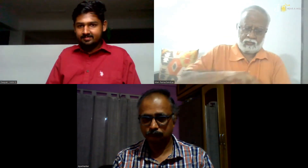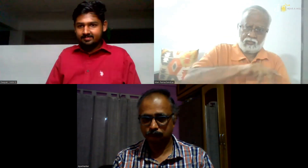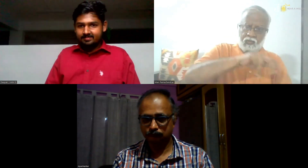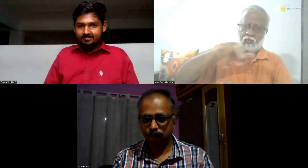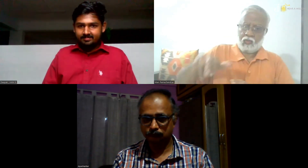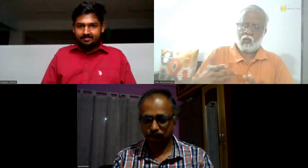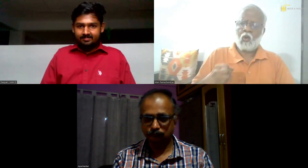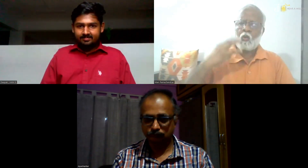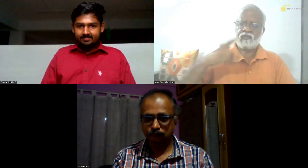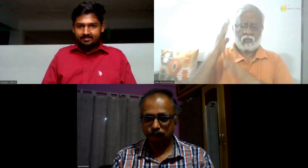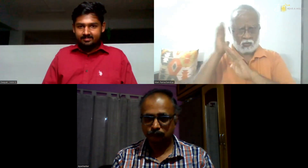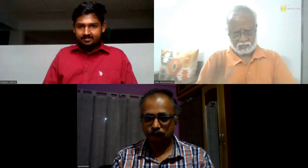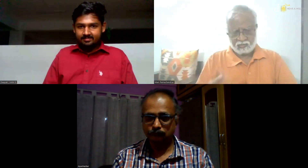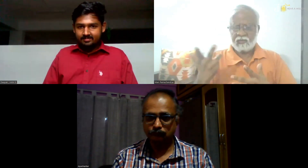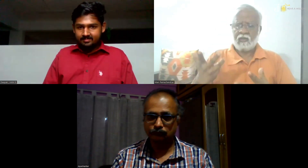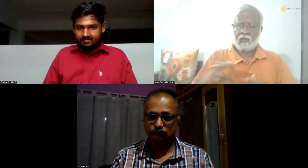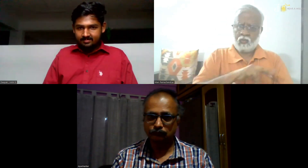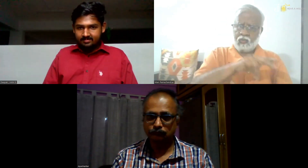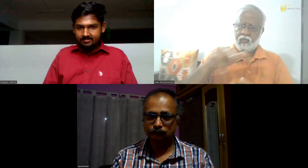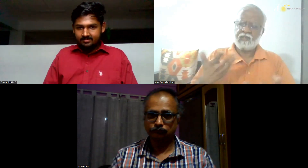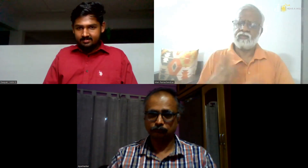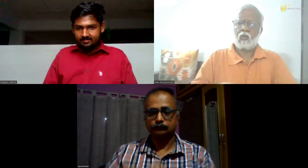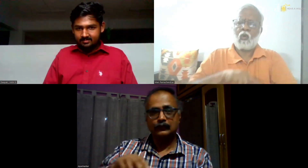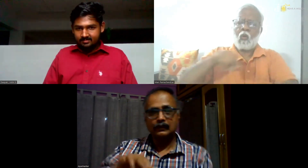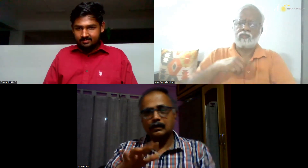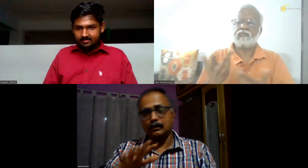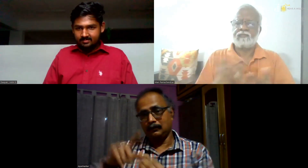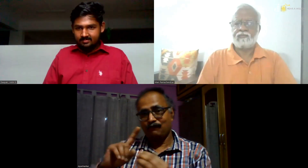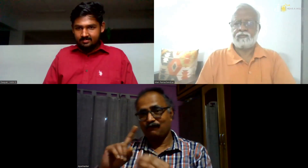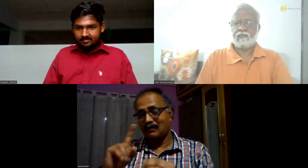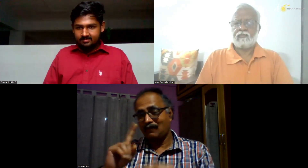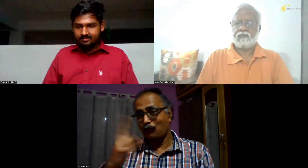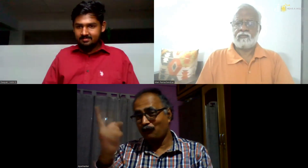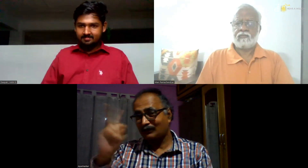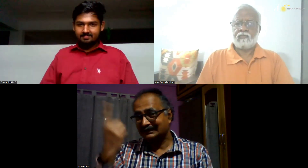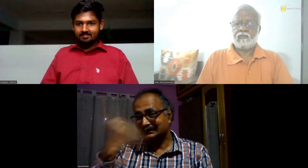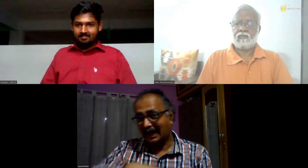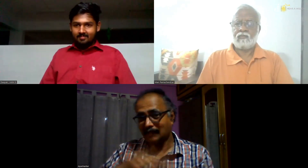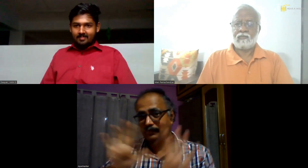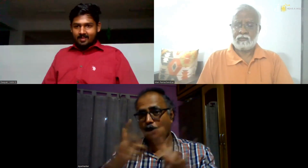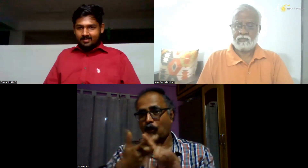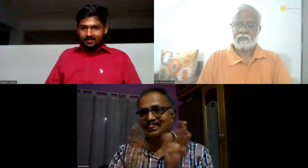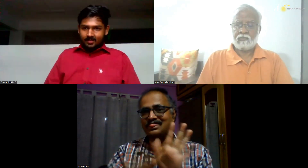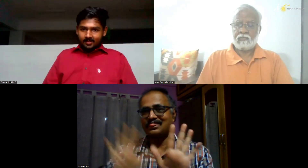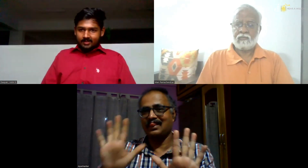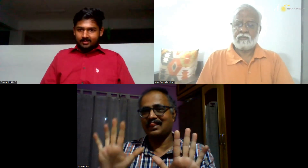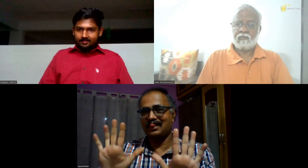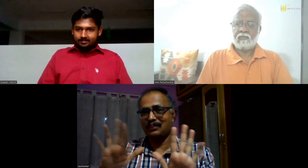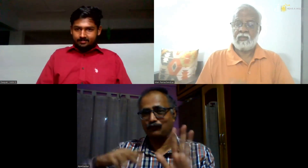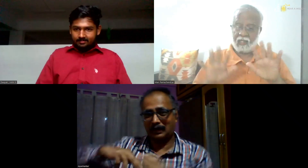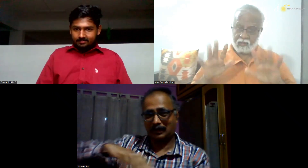Kailash, Parvat and all, and you, I mean, stayed for how long? How did you, for how many